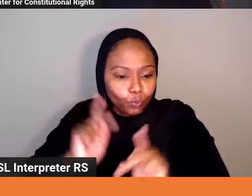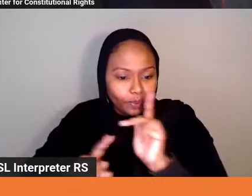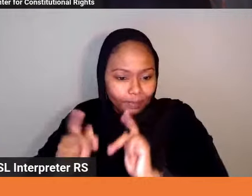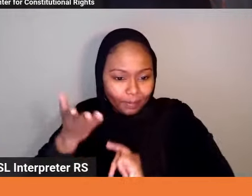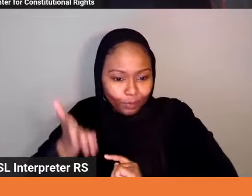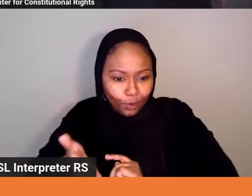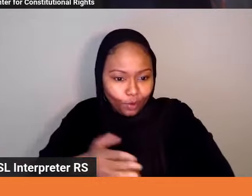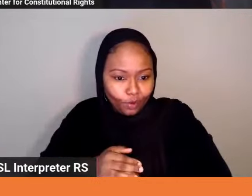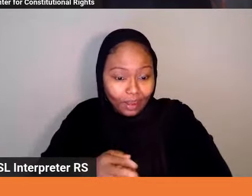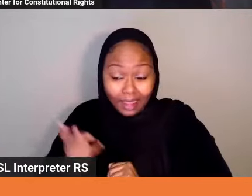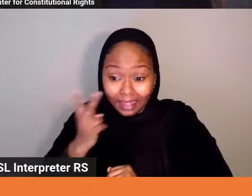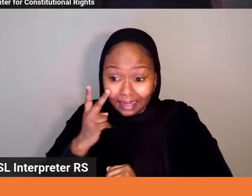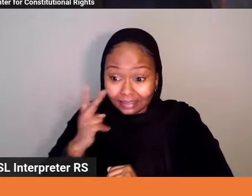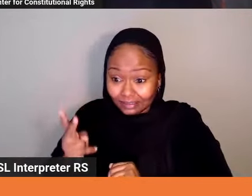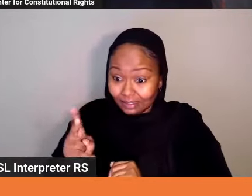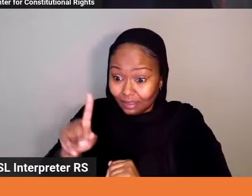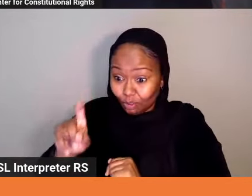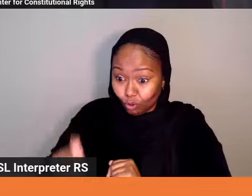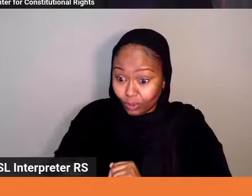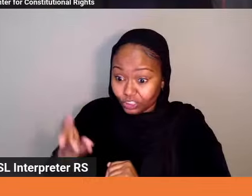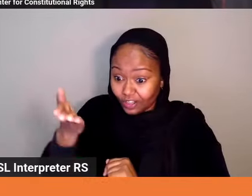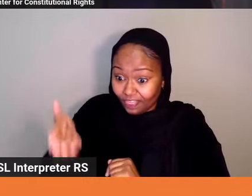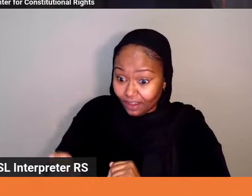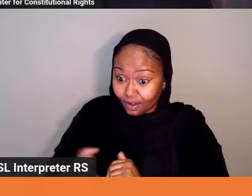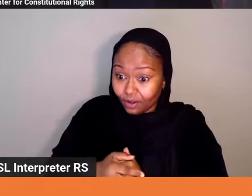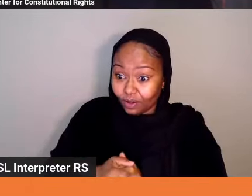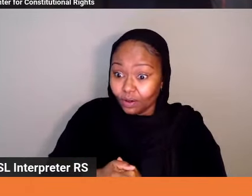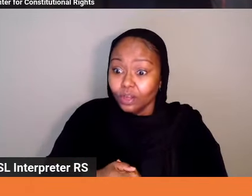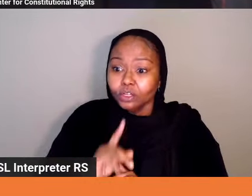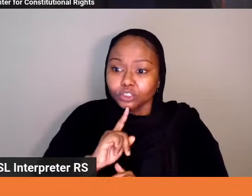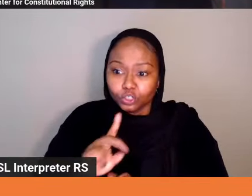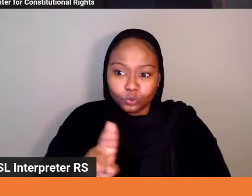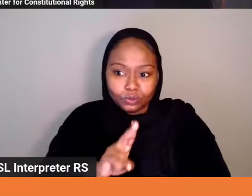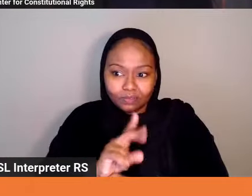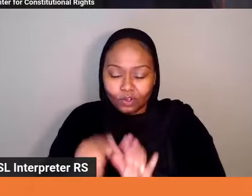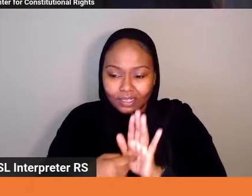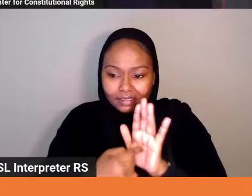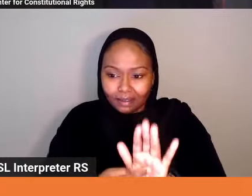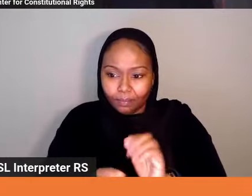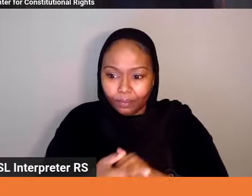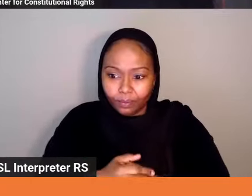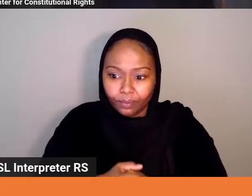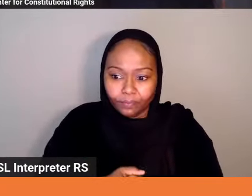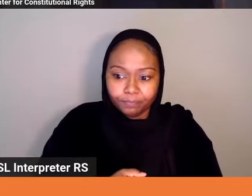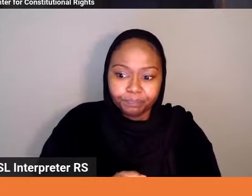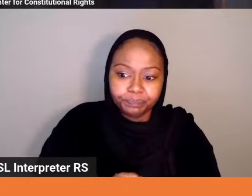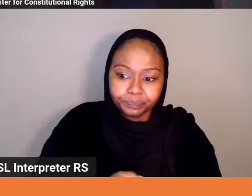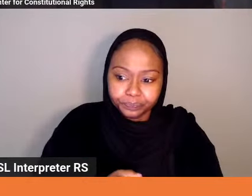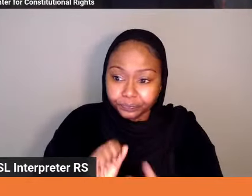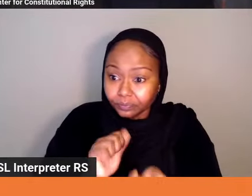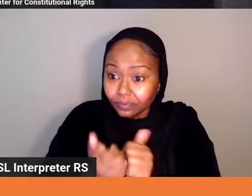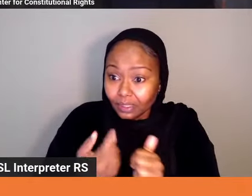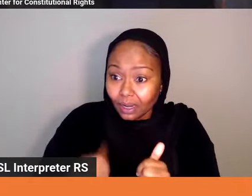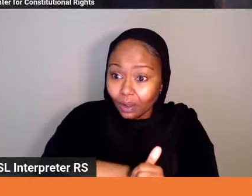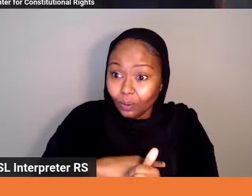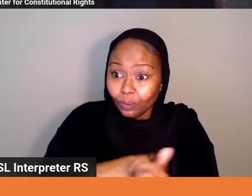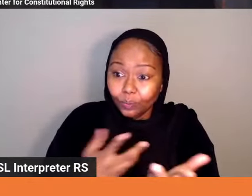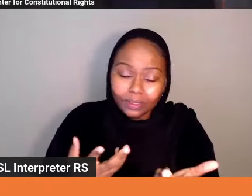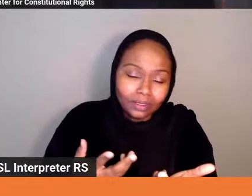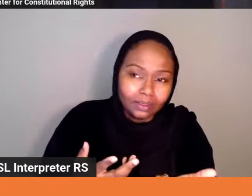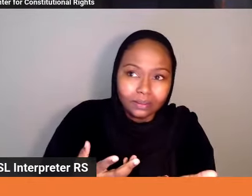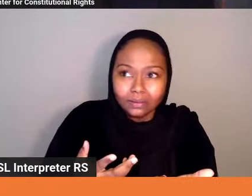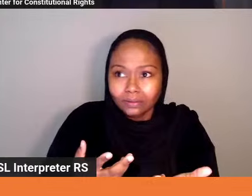in the comments, just to use a very concrete example of sort of how we turned, with the